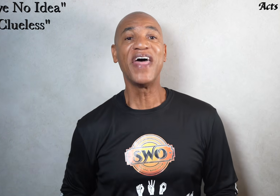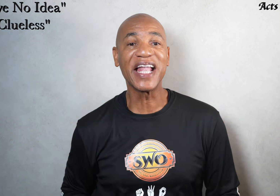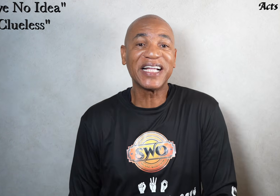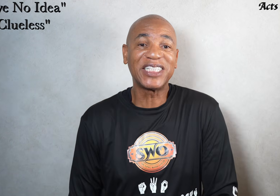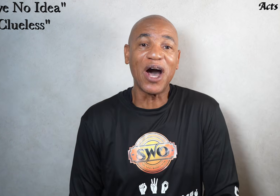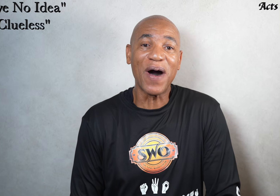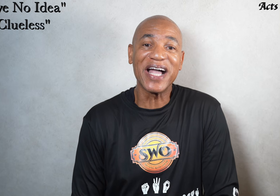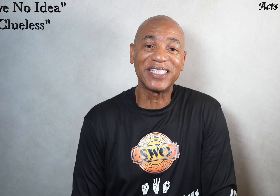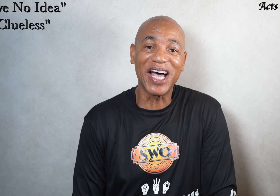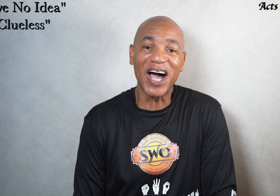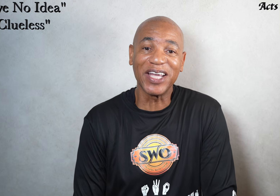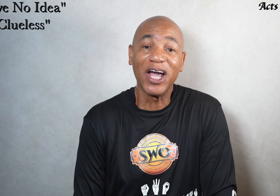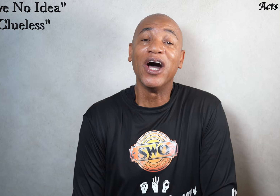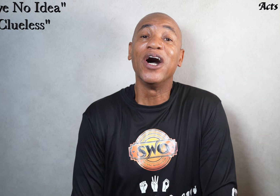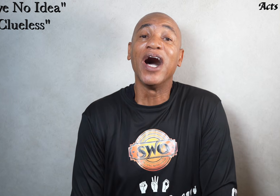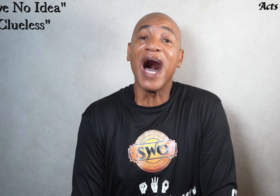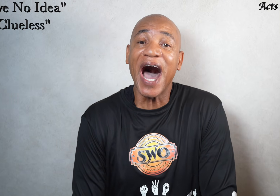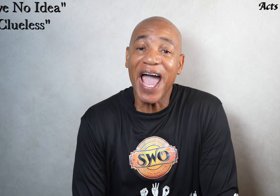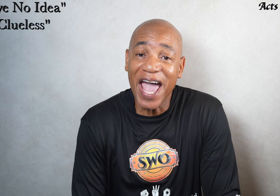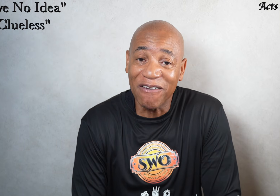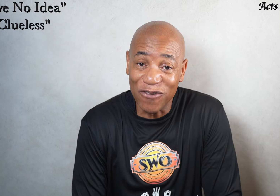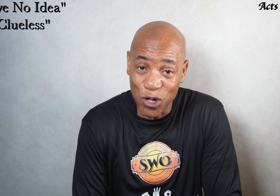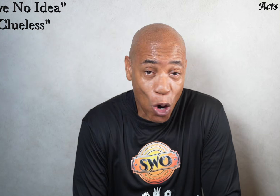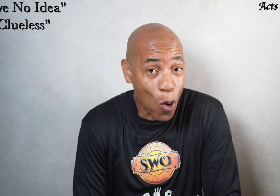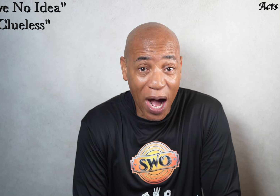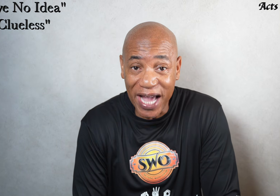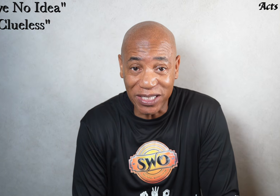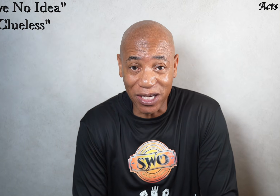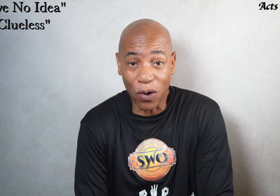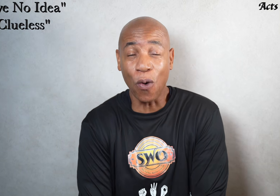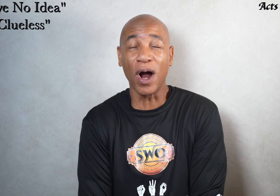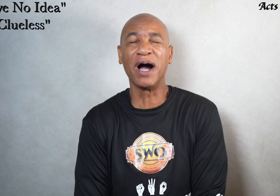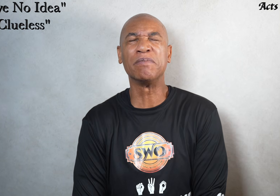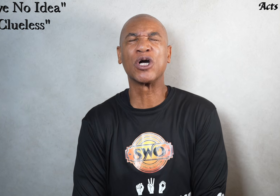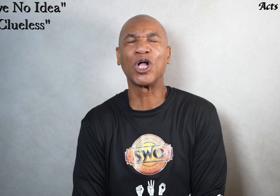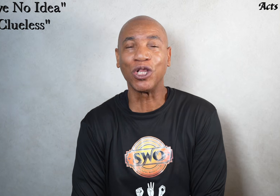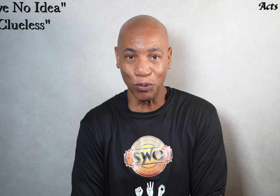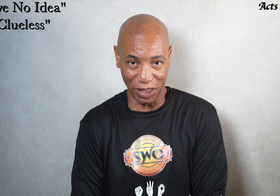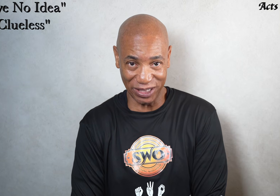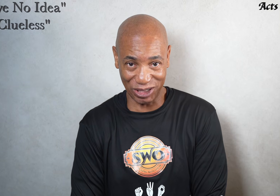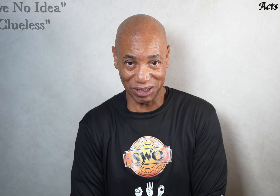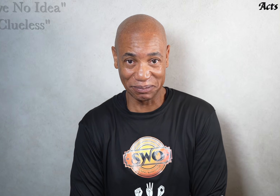That is how I sign, I have no idea or I'm clueless.